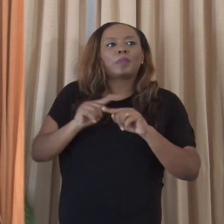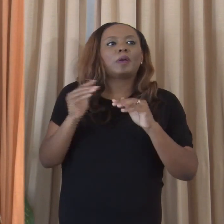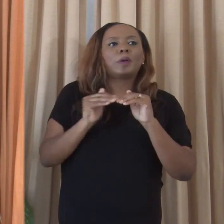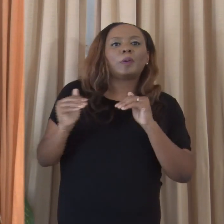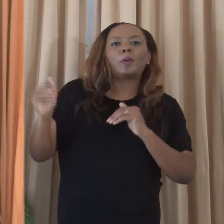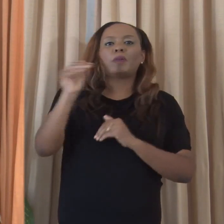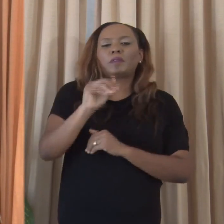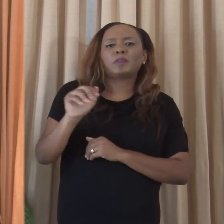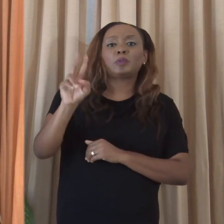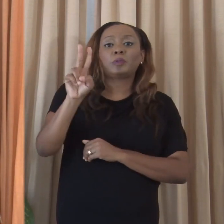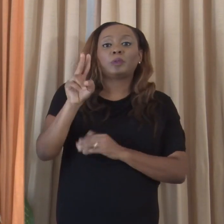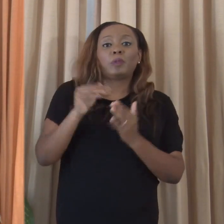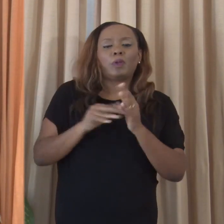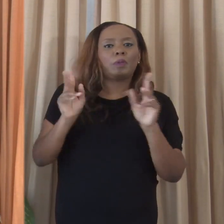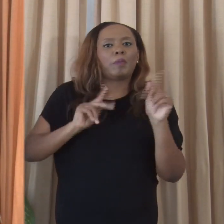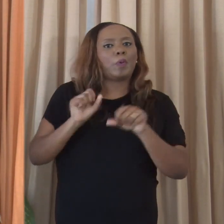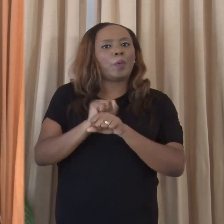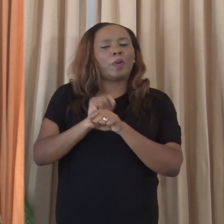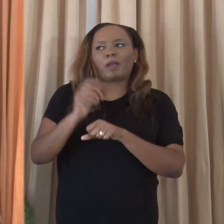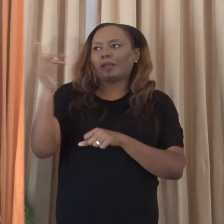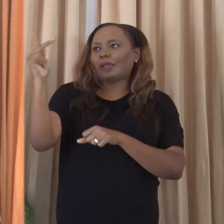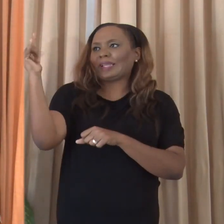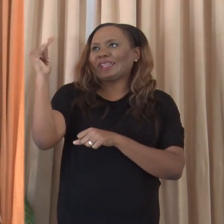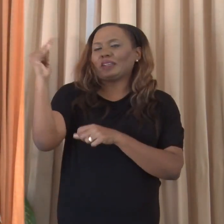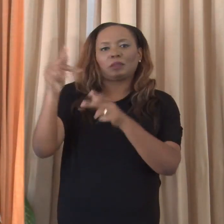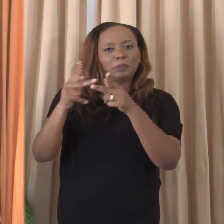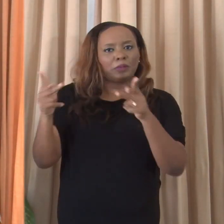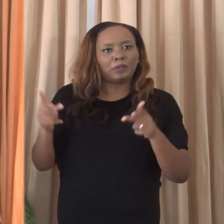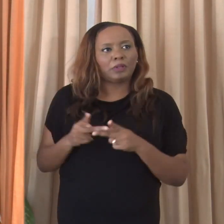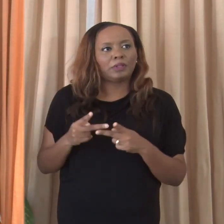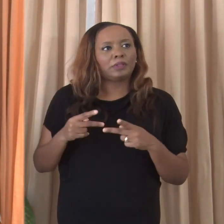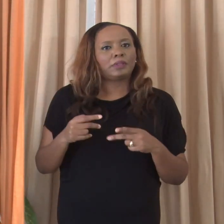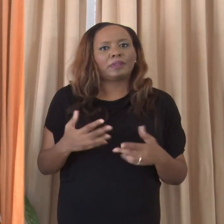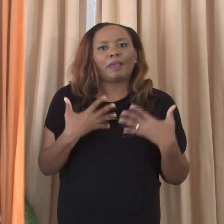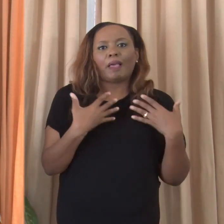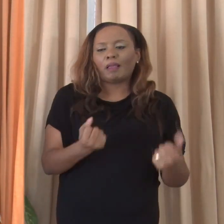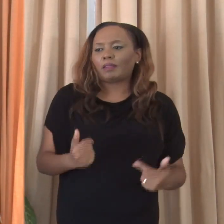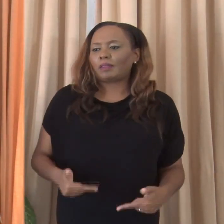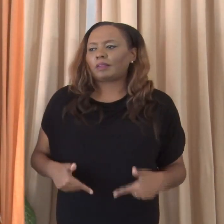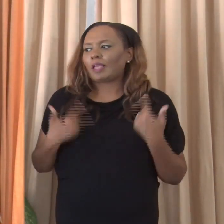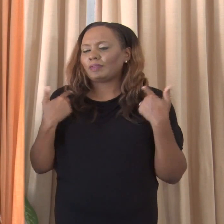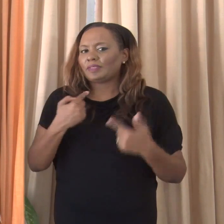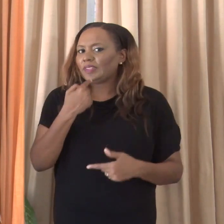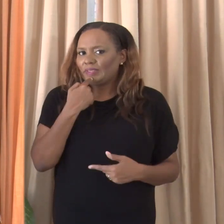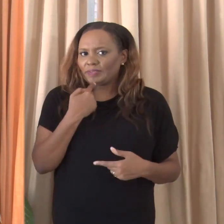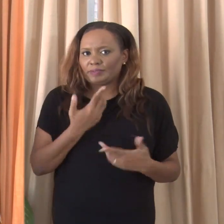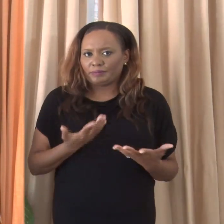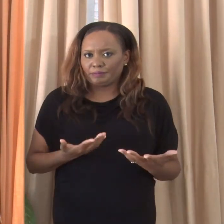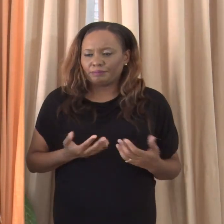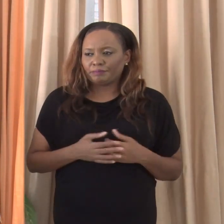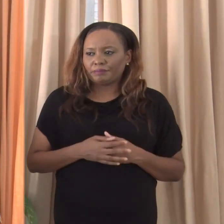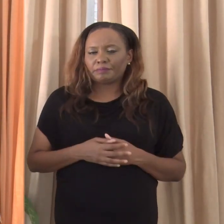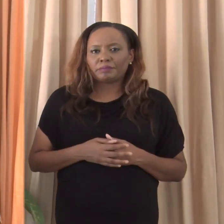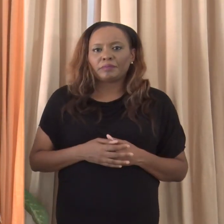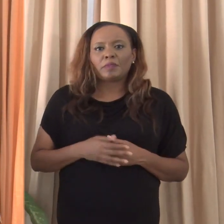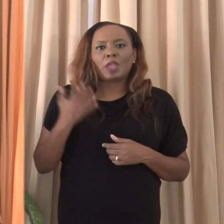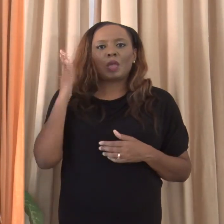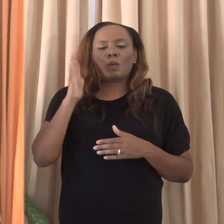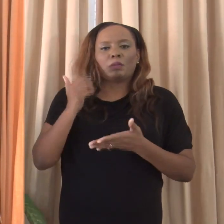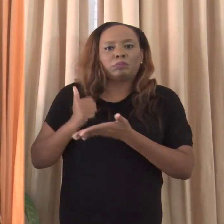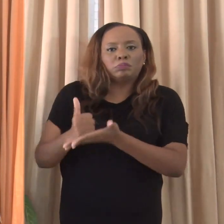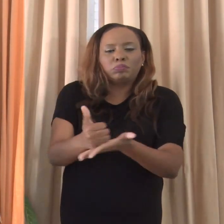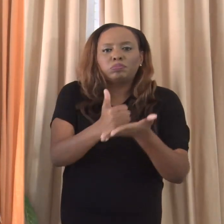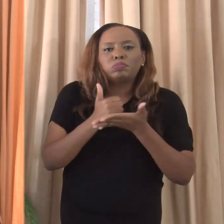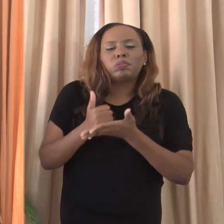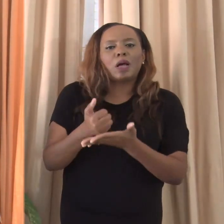that work at the airport. We take their health and their life very seriously, and we've done all that we can, and we're continuing to do what we can